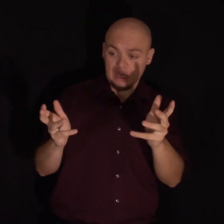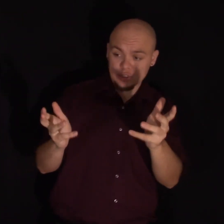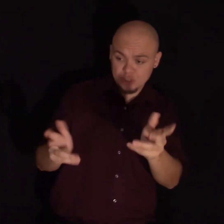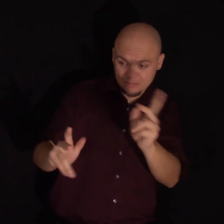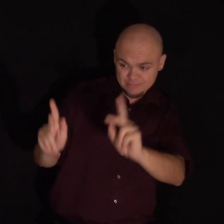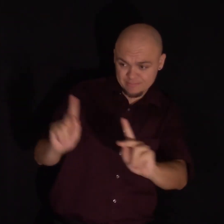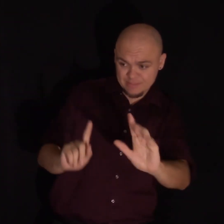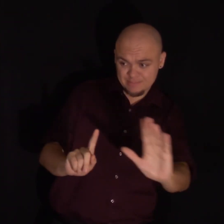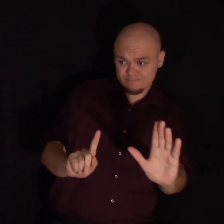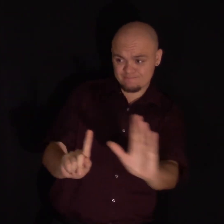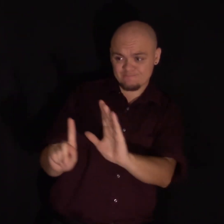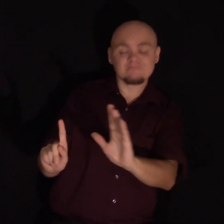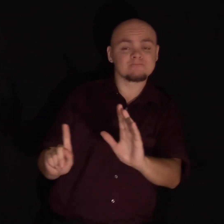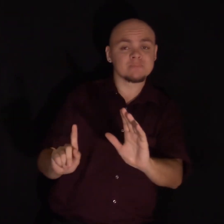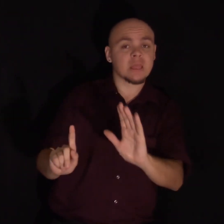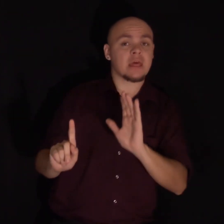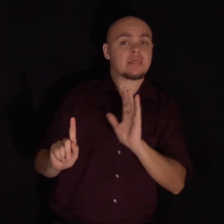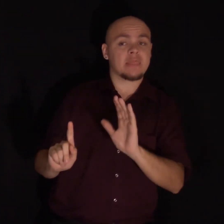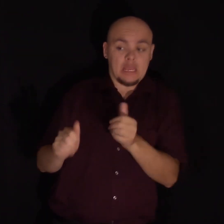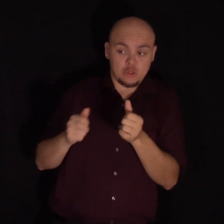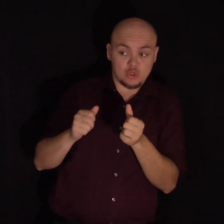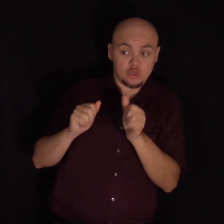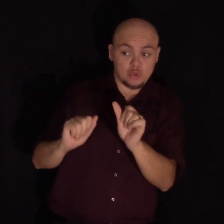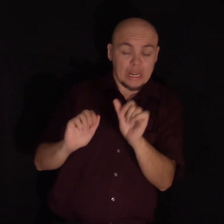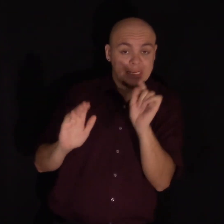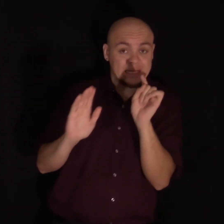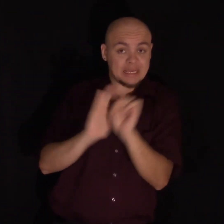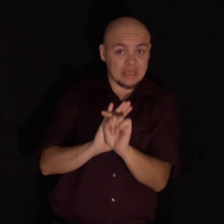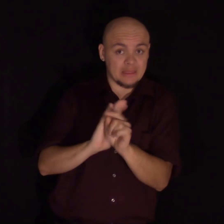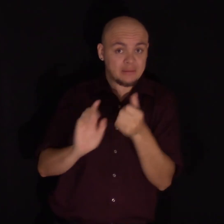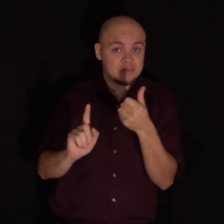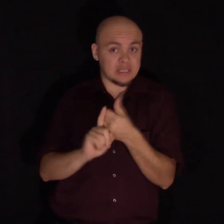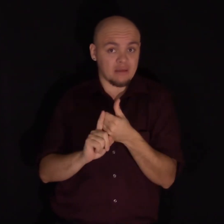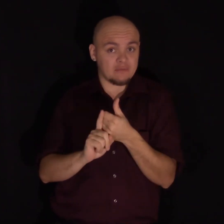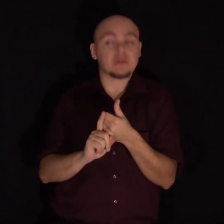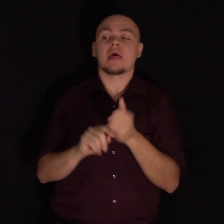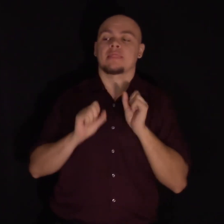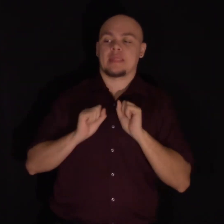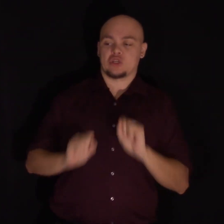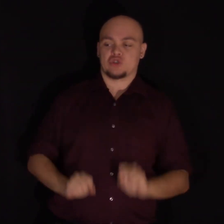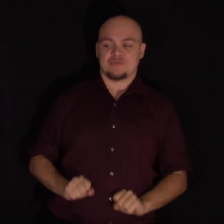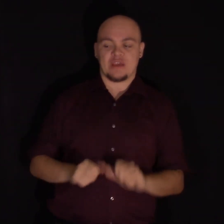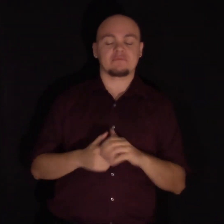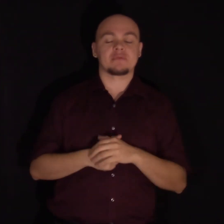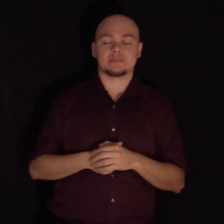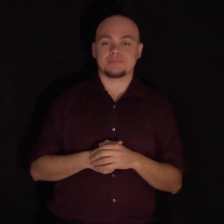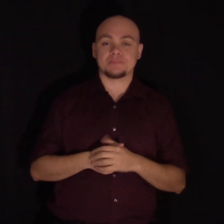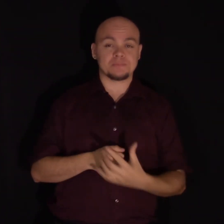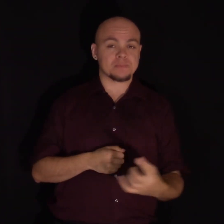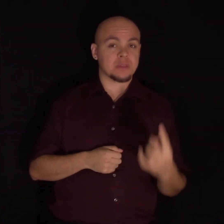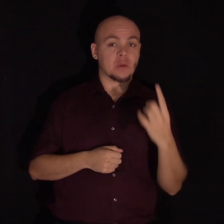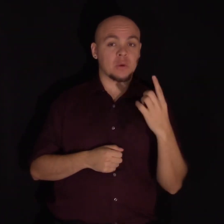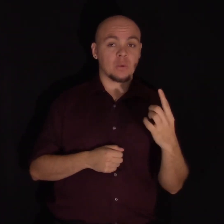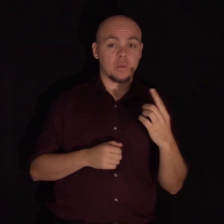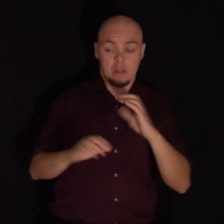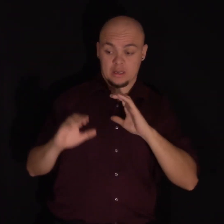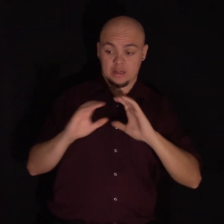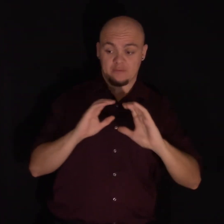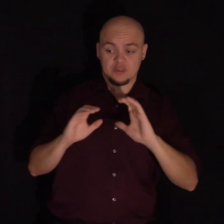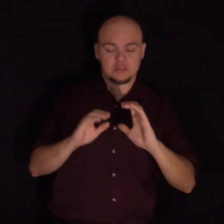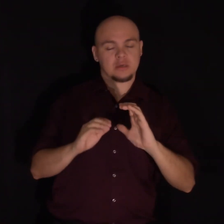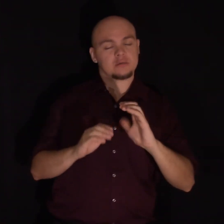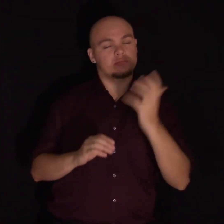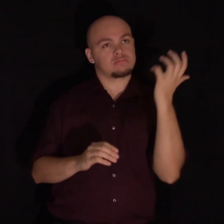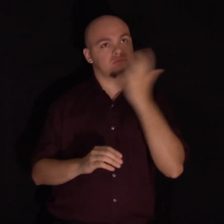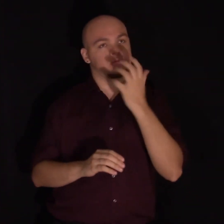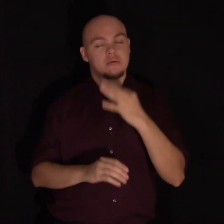who had survived their own suicidal crisis or attempt. One of the most helpful conversations I had was